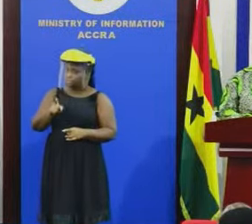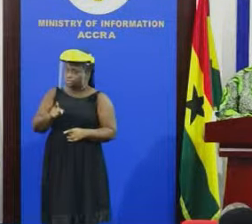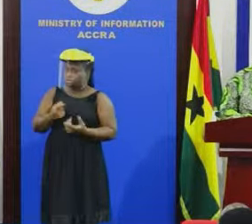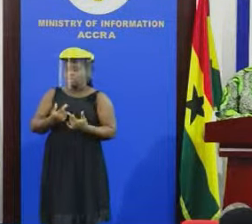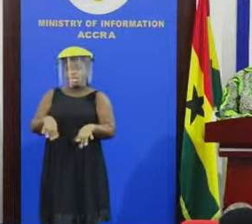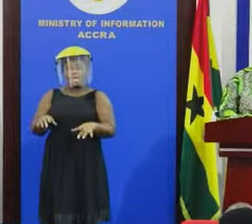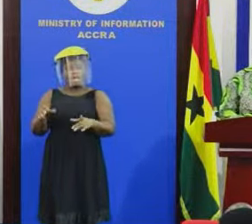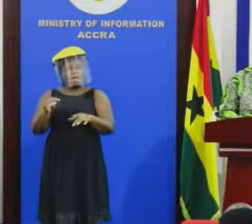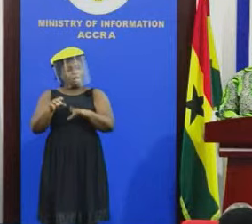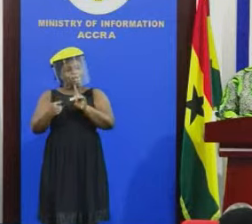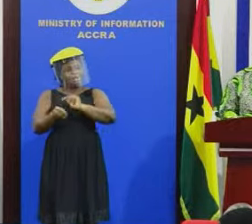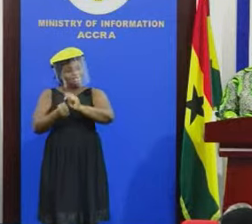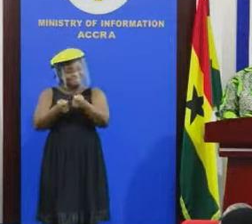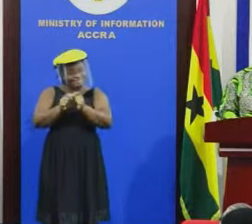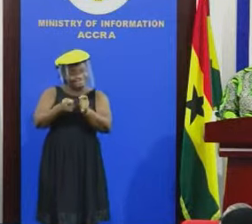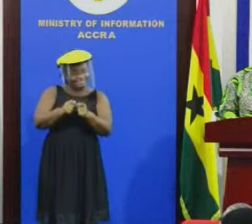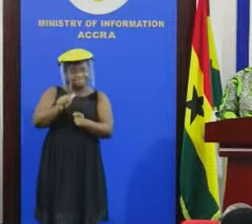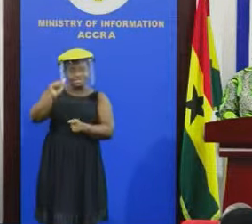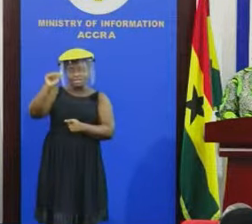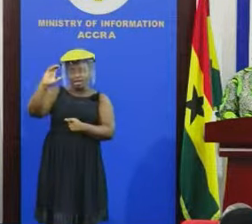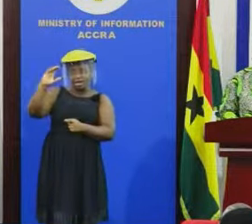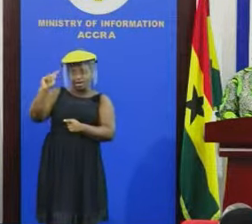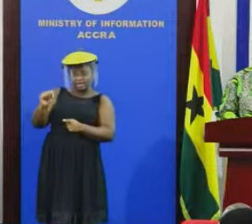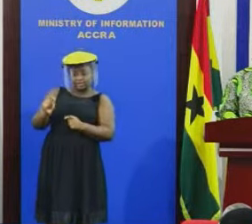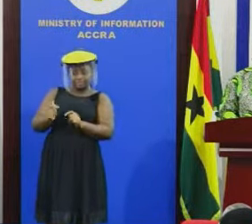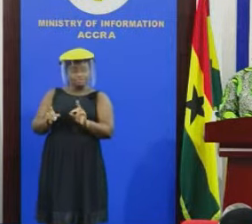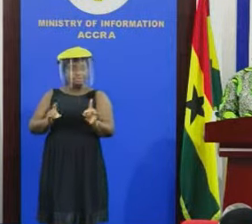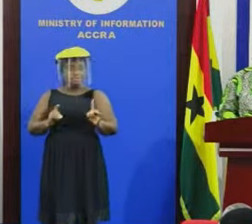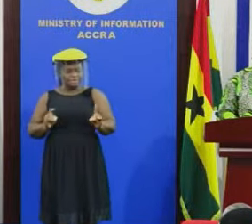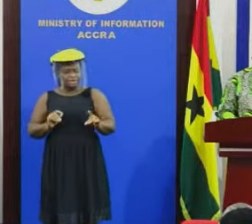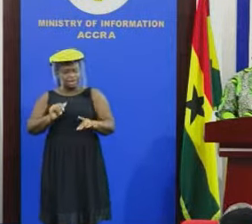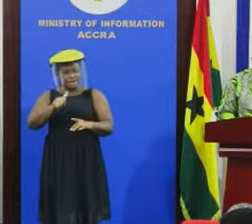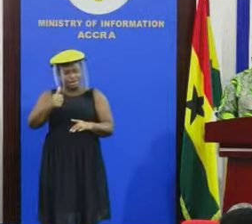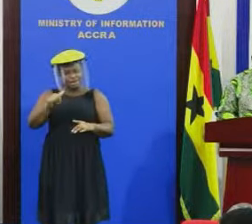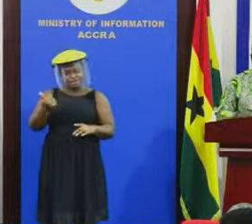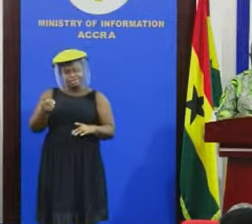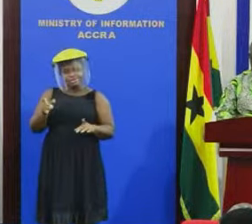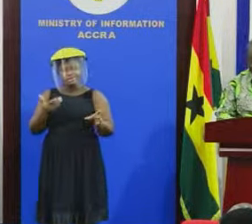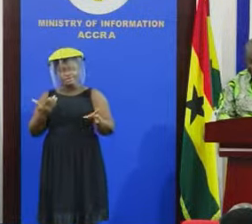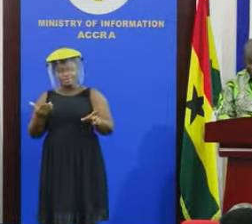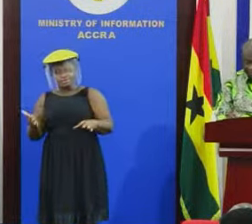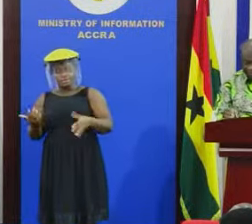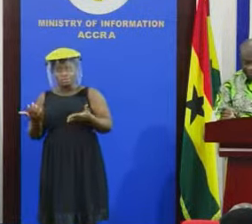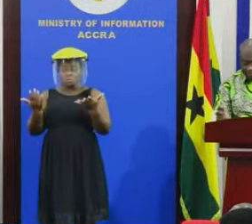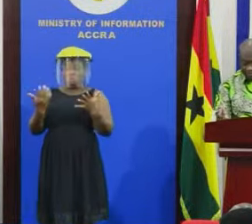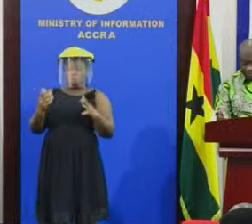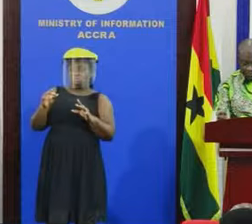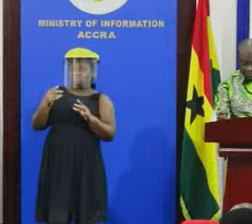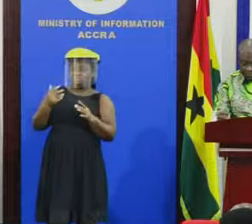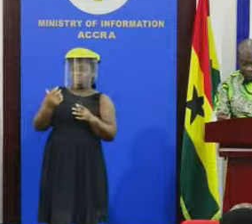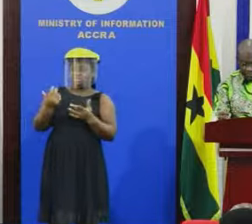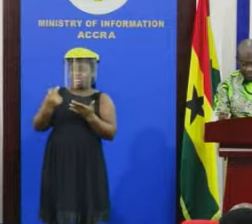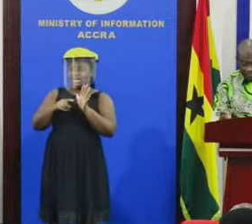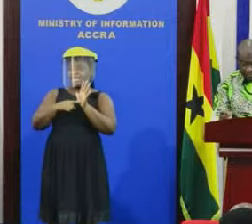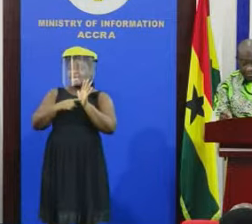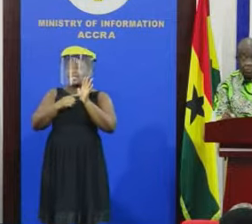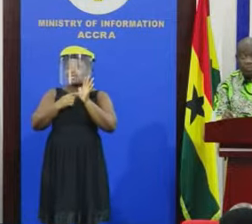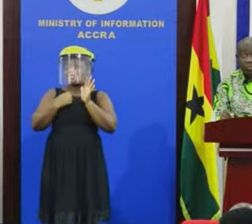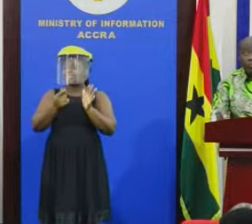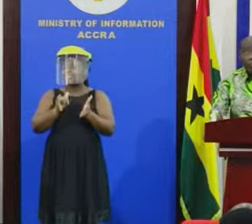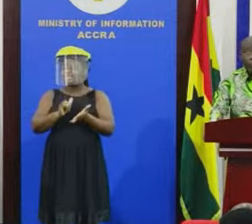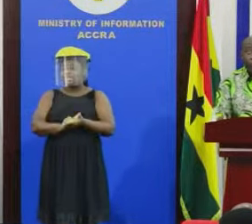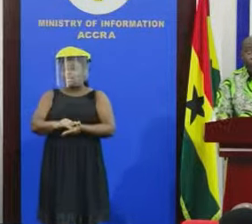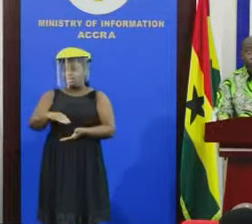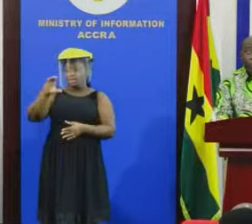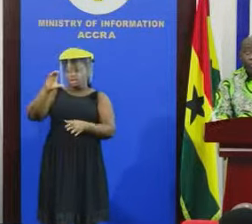the amendments that are being done, there are other things that we are looking at. And I indicated that